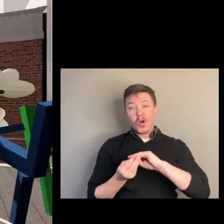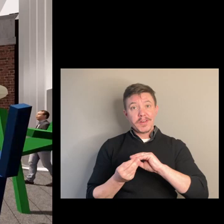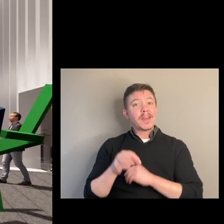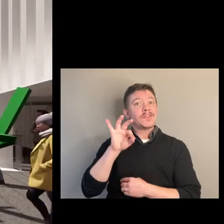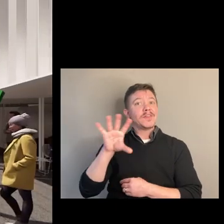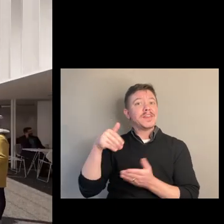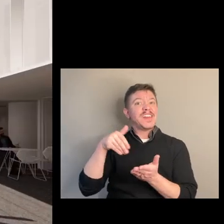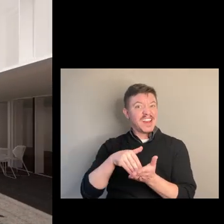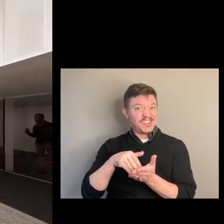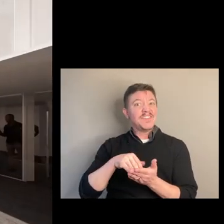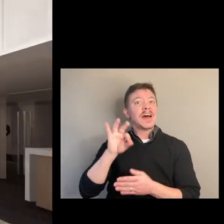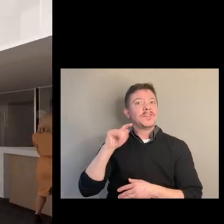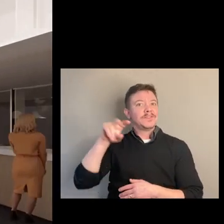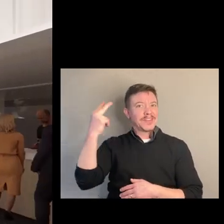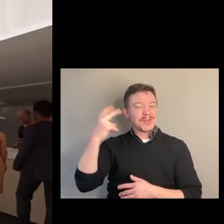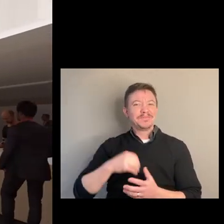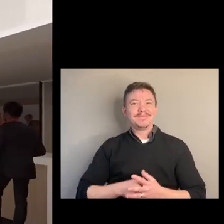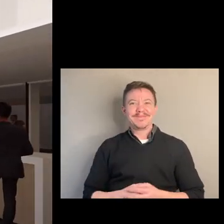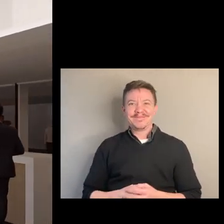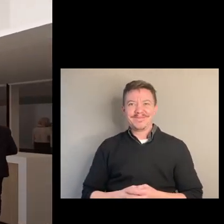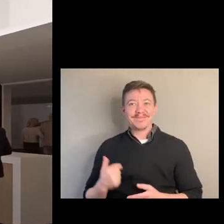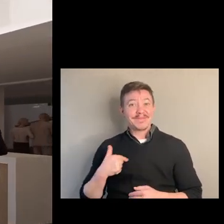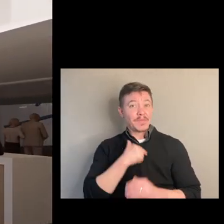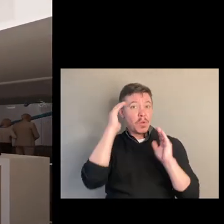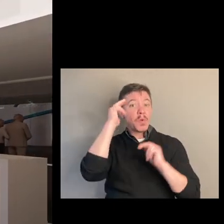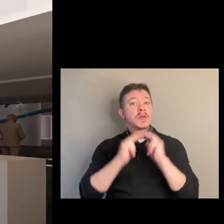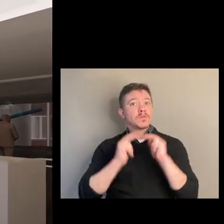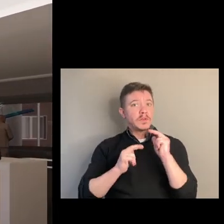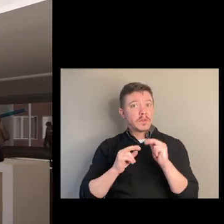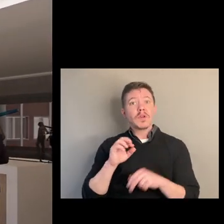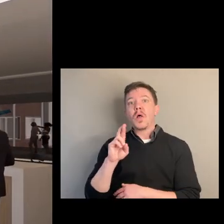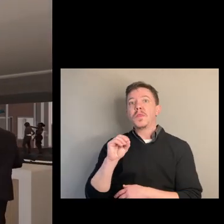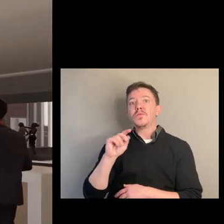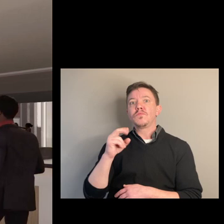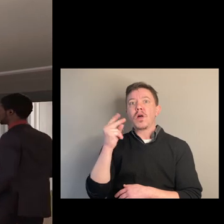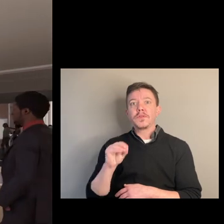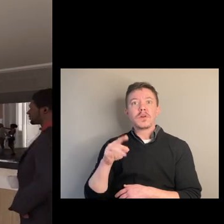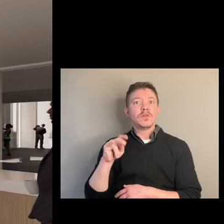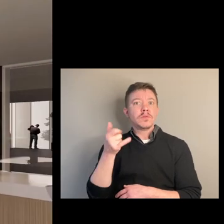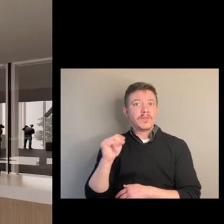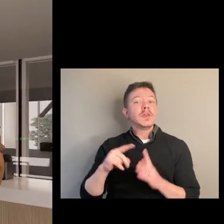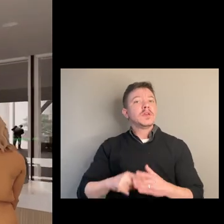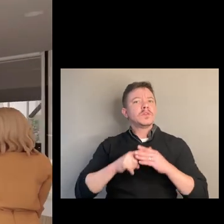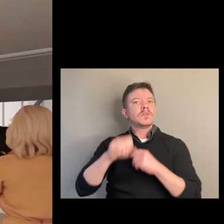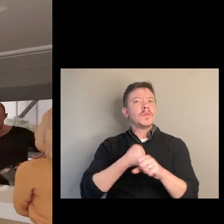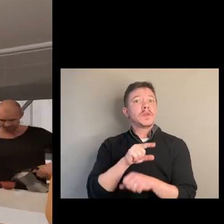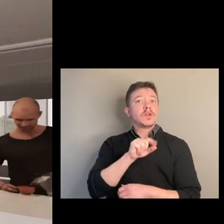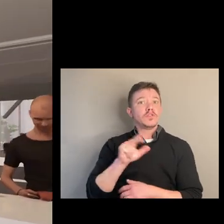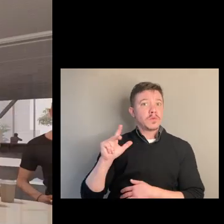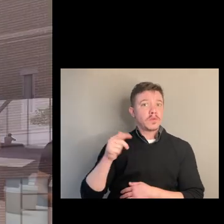and renovating 95,000 square feet. We expect construction on the Rothko Pavilion to begin in